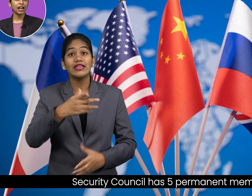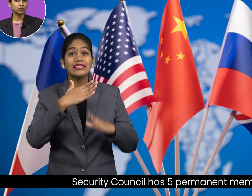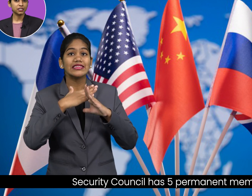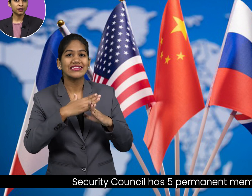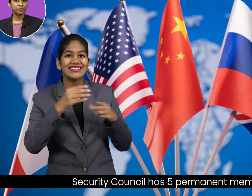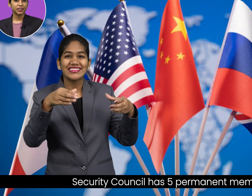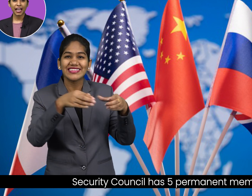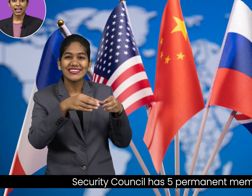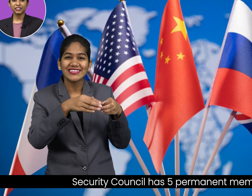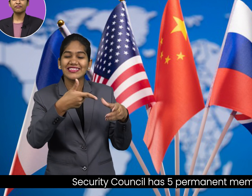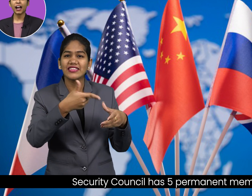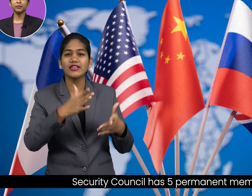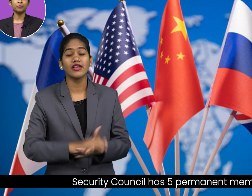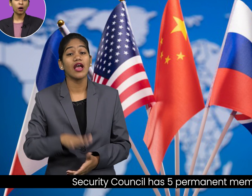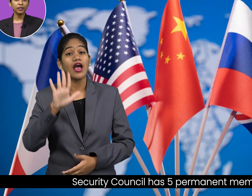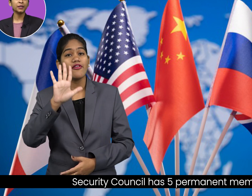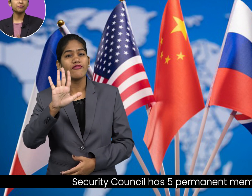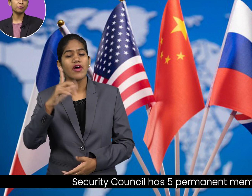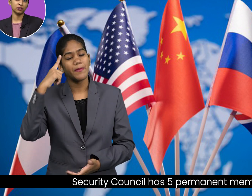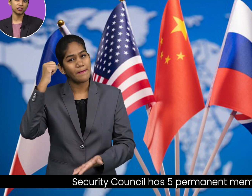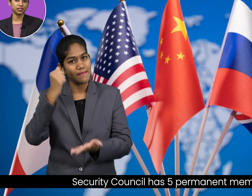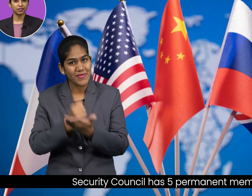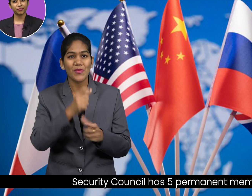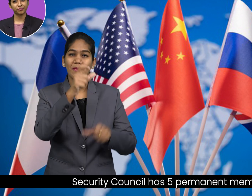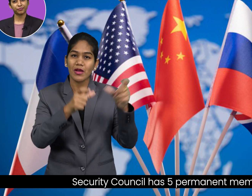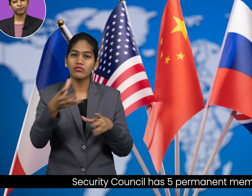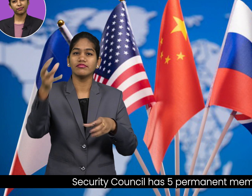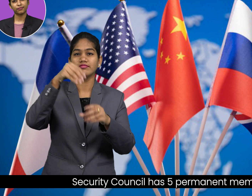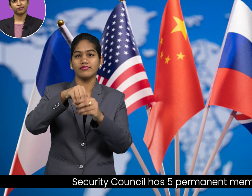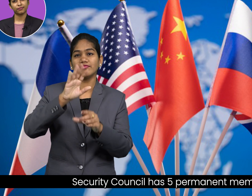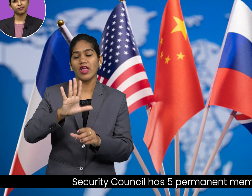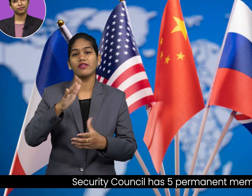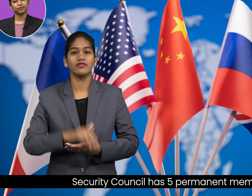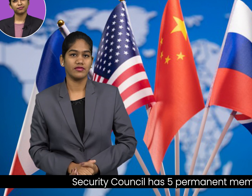Security Council has 5 permanent members: